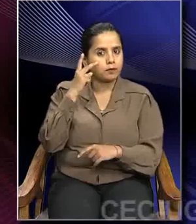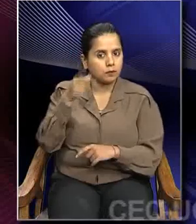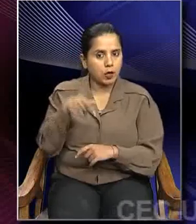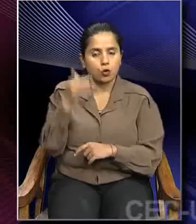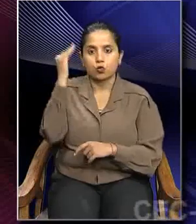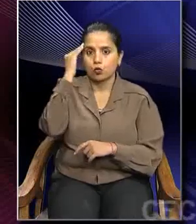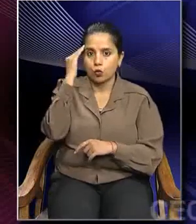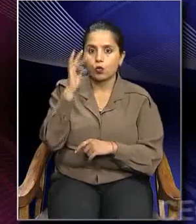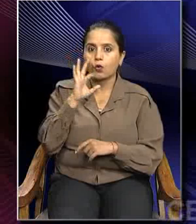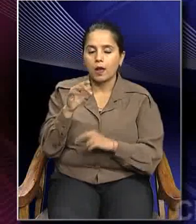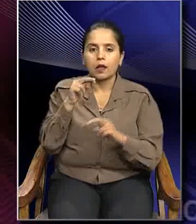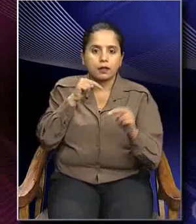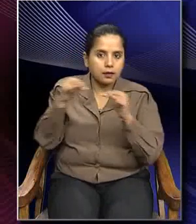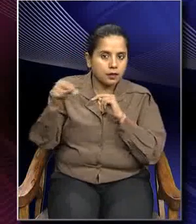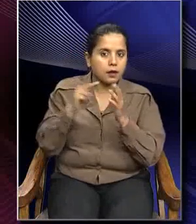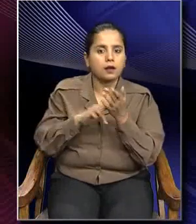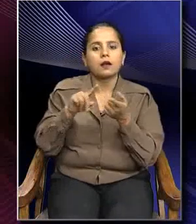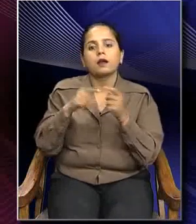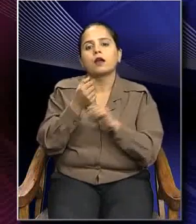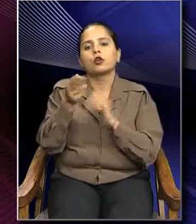knowing the negation.